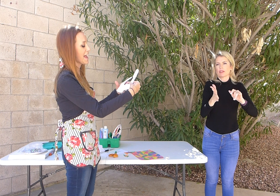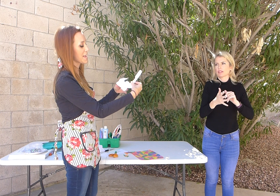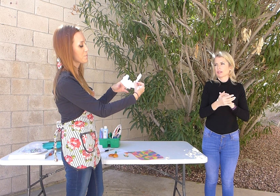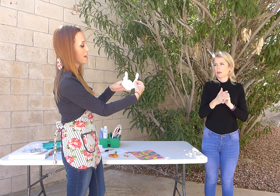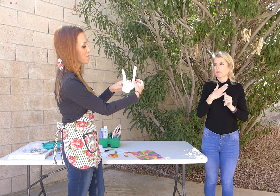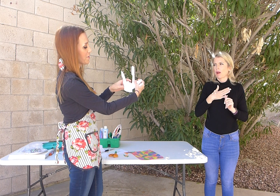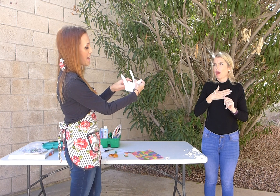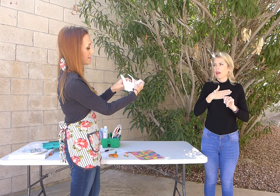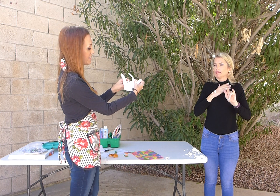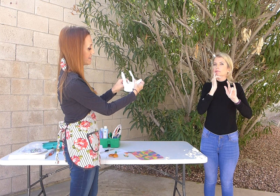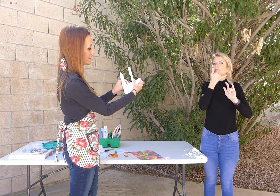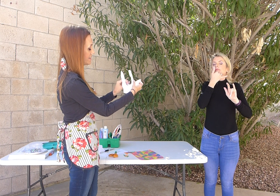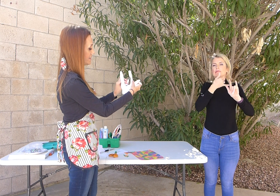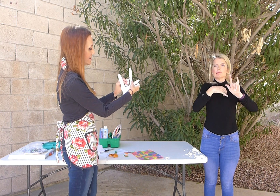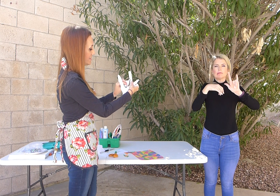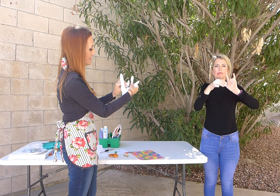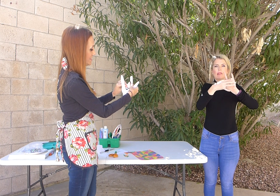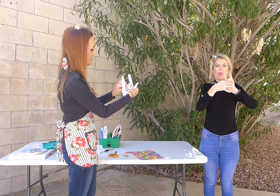Mine's kind of hanging by a thread.